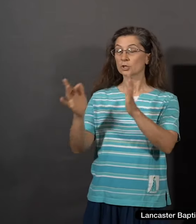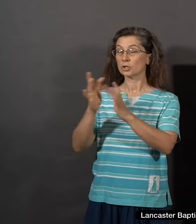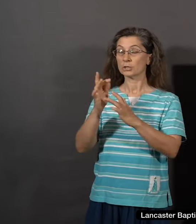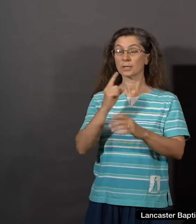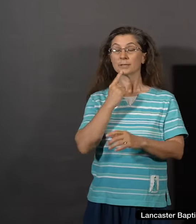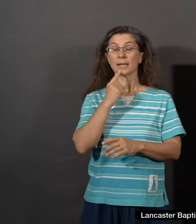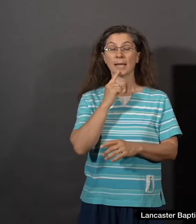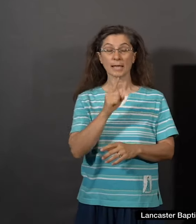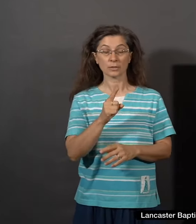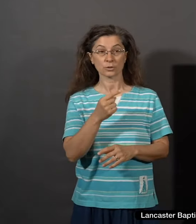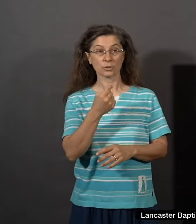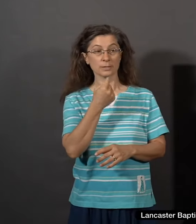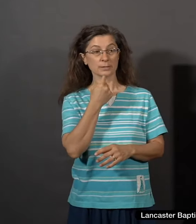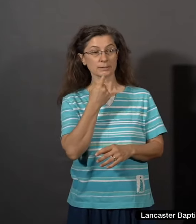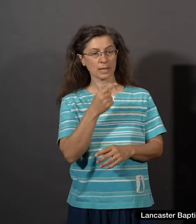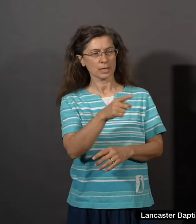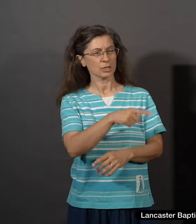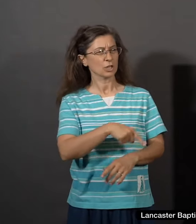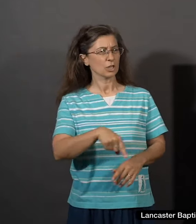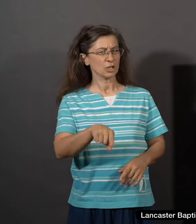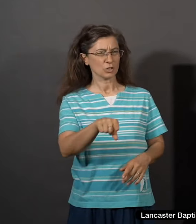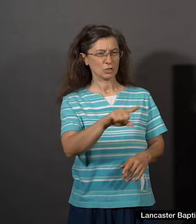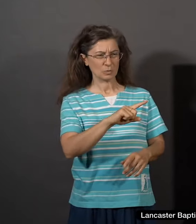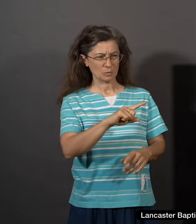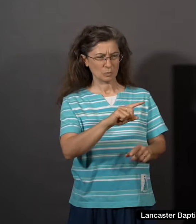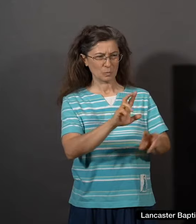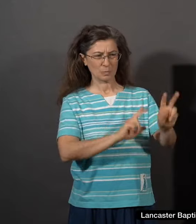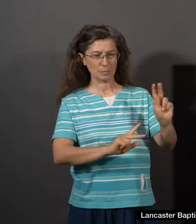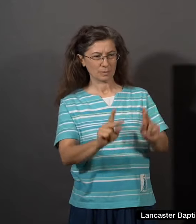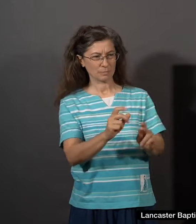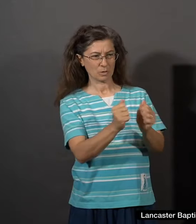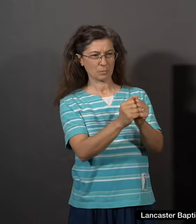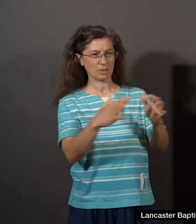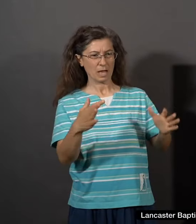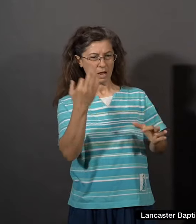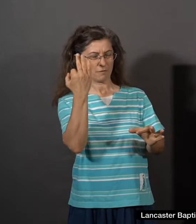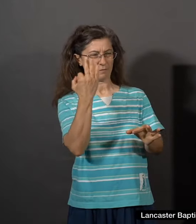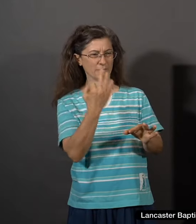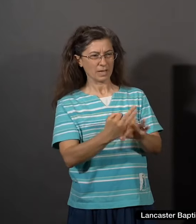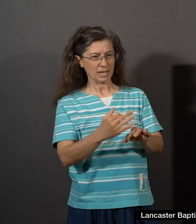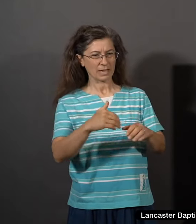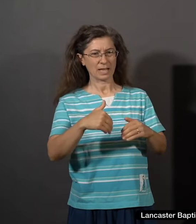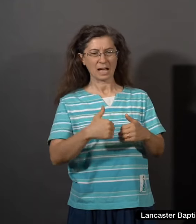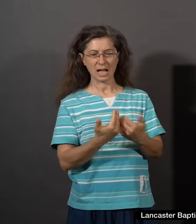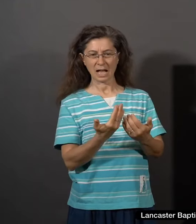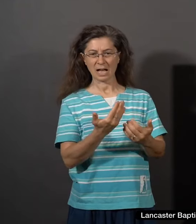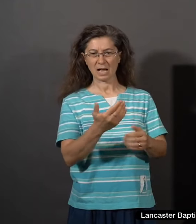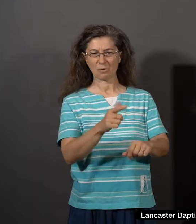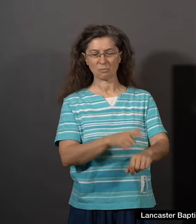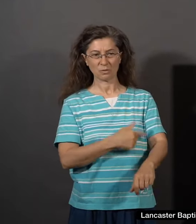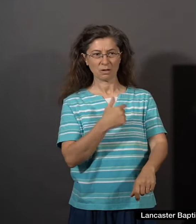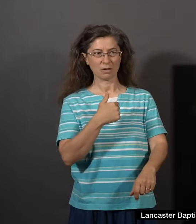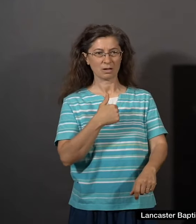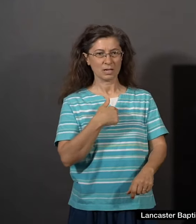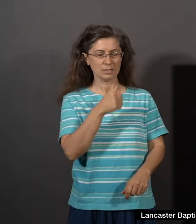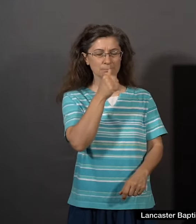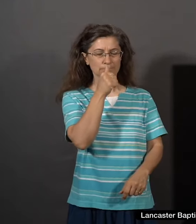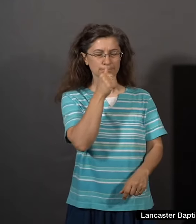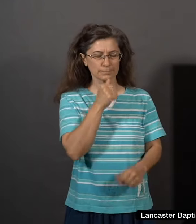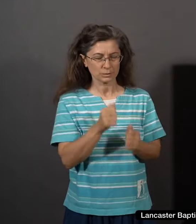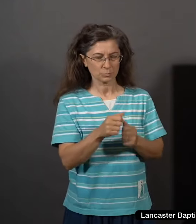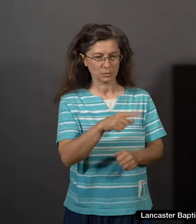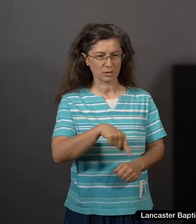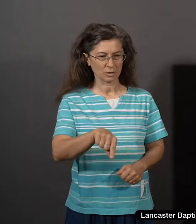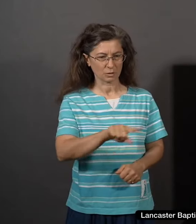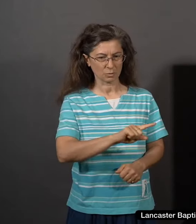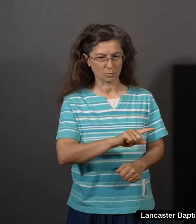and said o faithless and perverse generation how long shall i be with you how long shall i suffer you bring him hither to